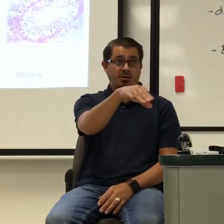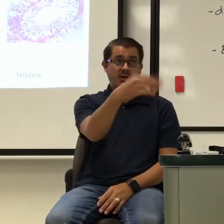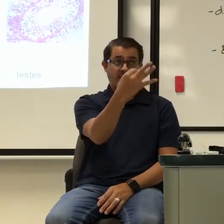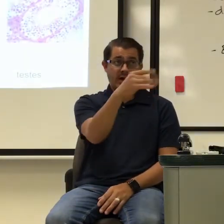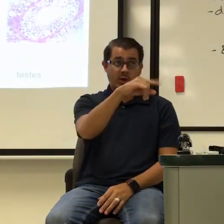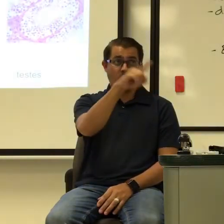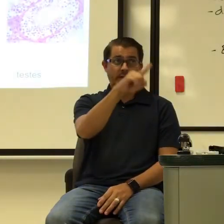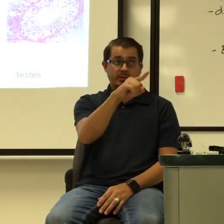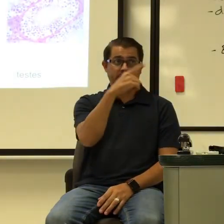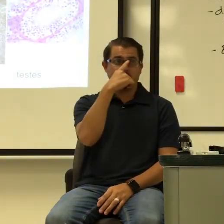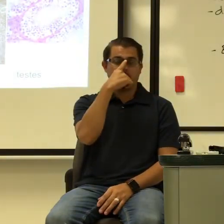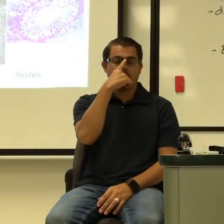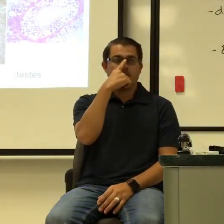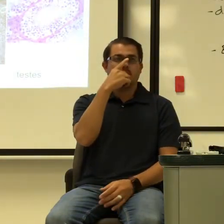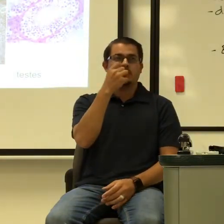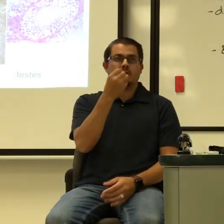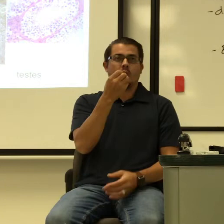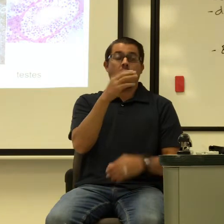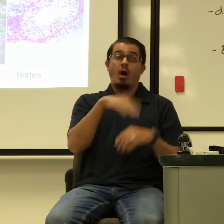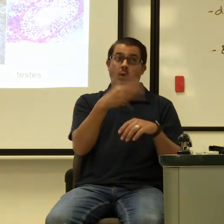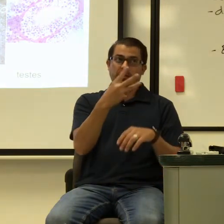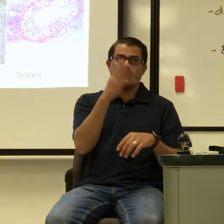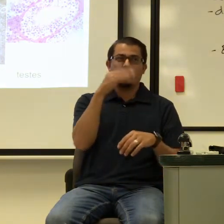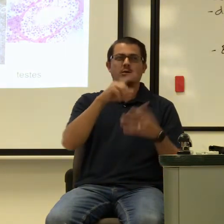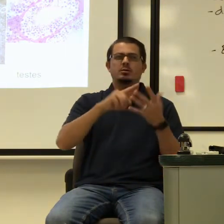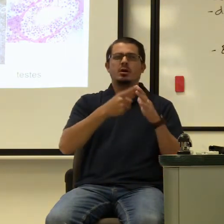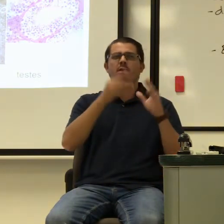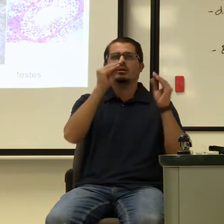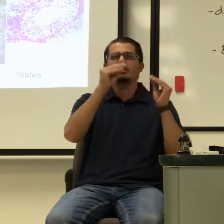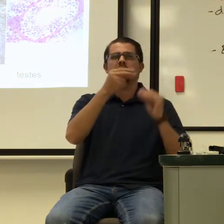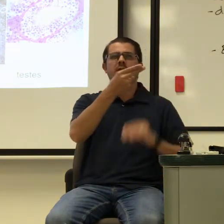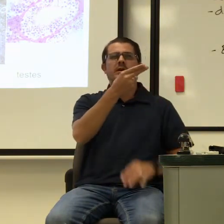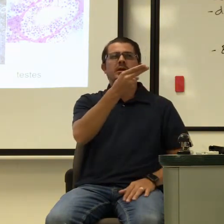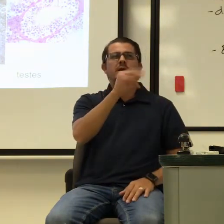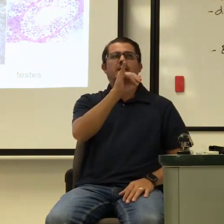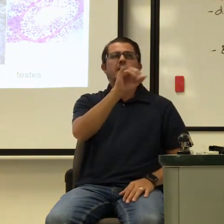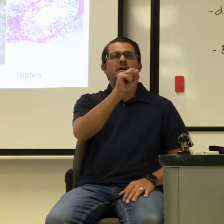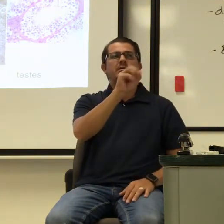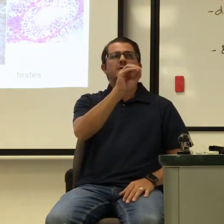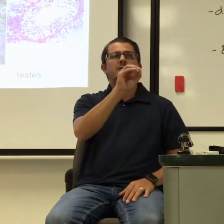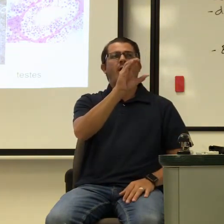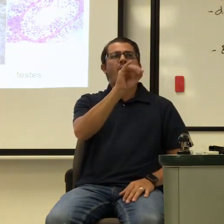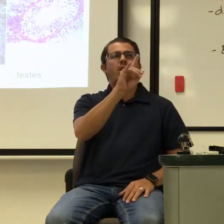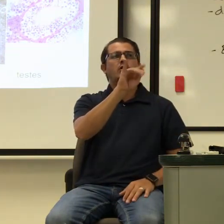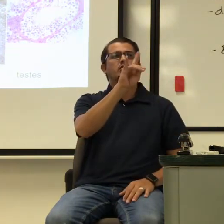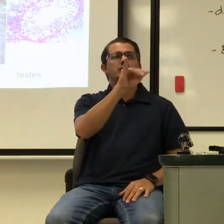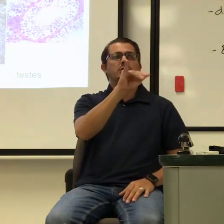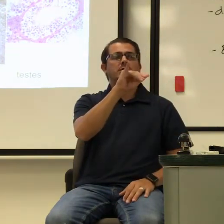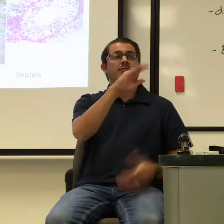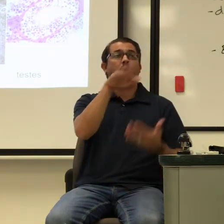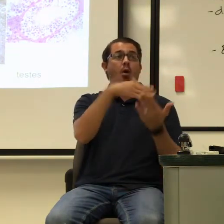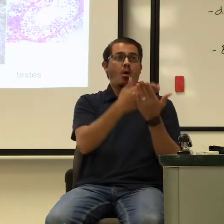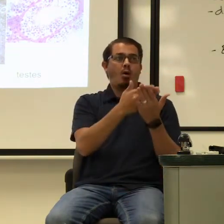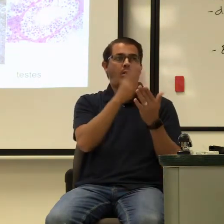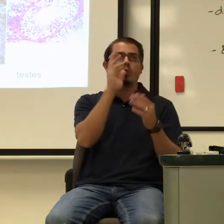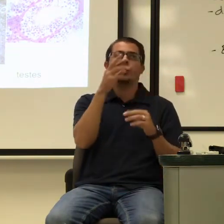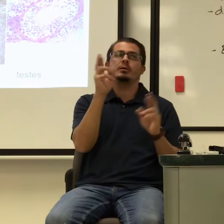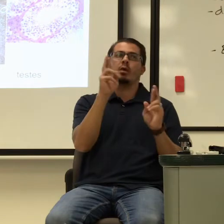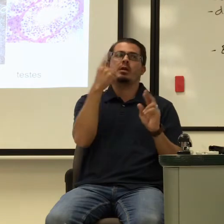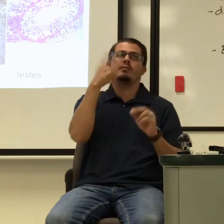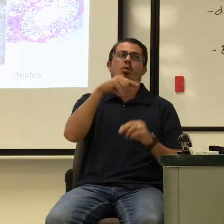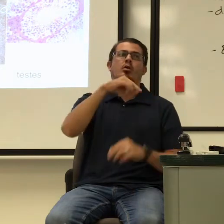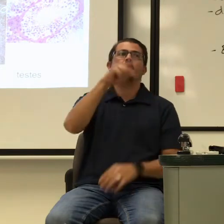what I'll have to do on Wednesday is I'll start teaching the histology of all of these so that you can be prepared for your quiz